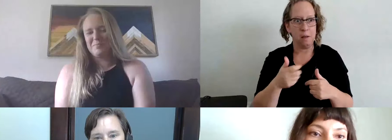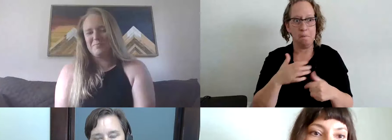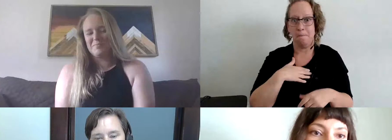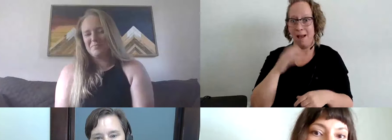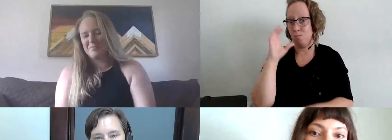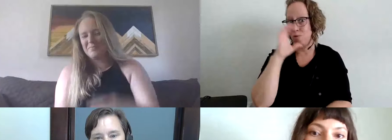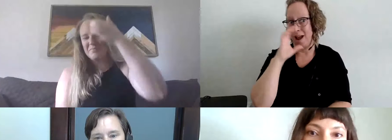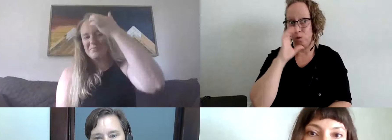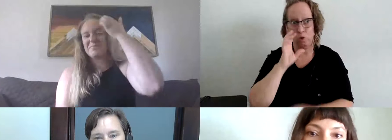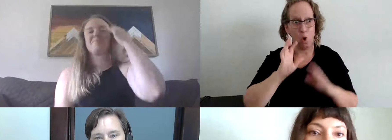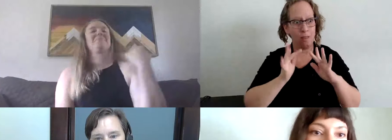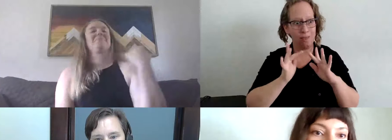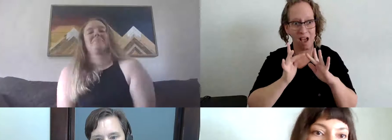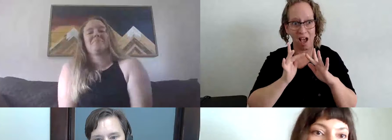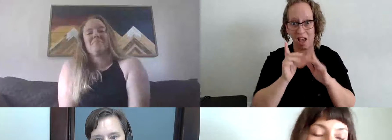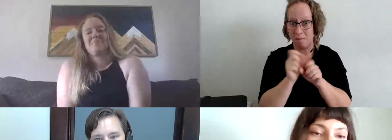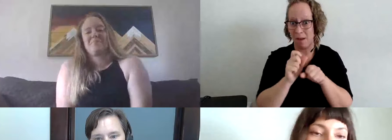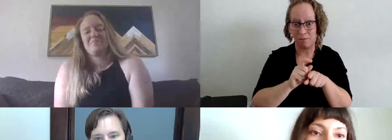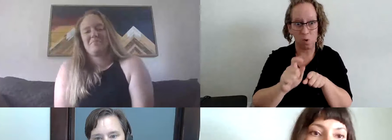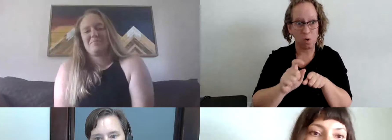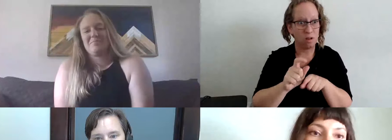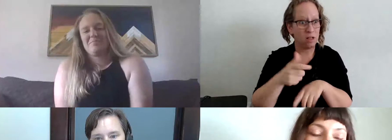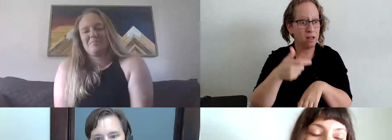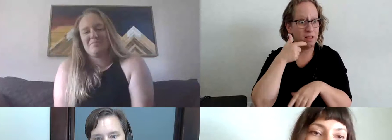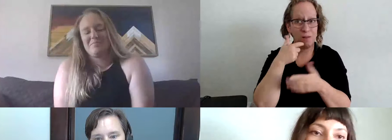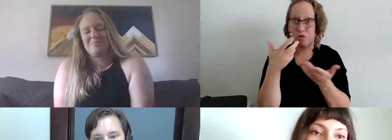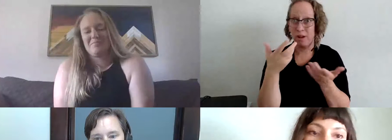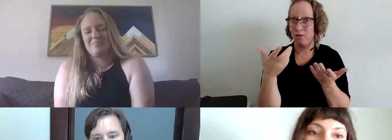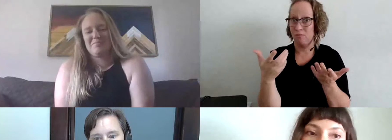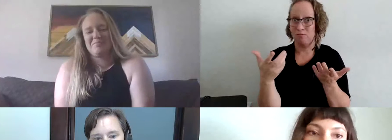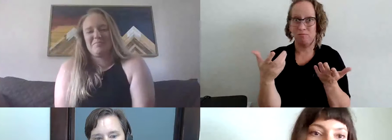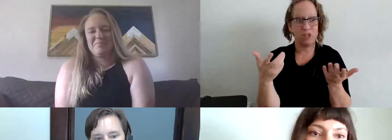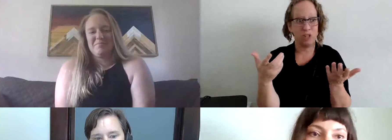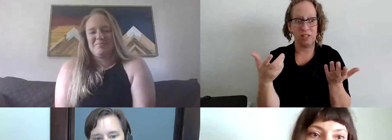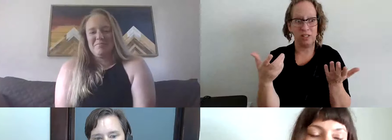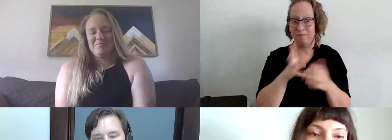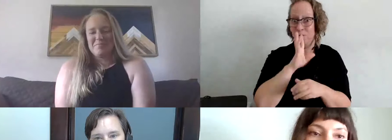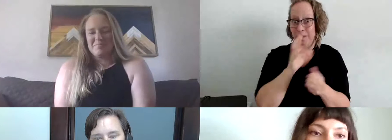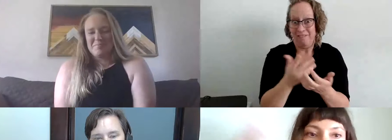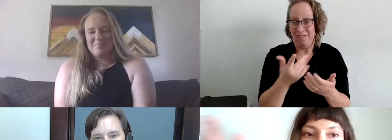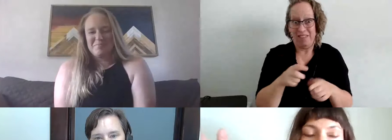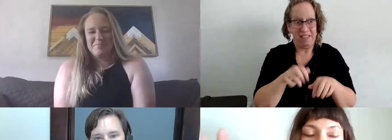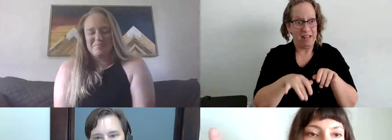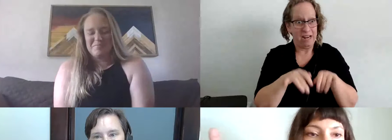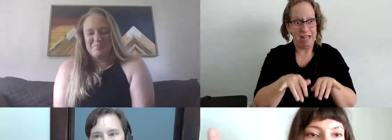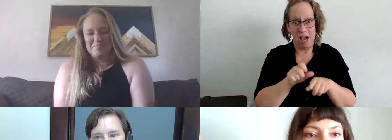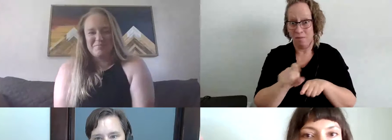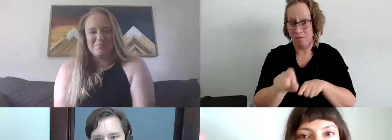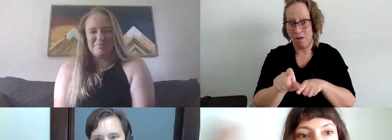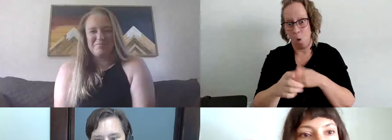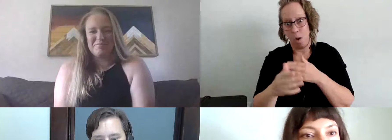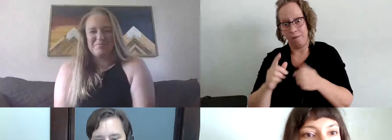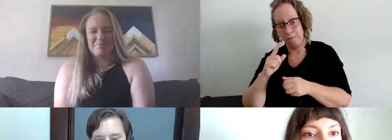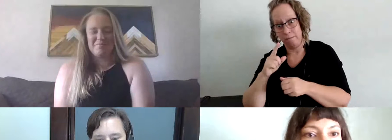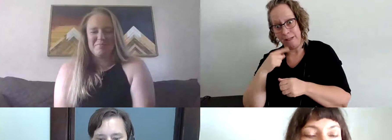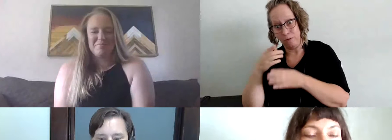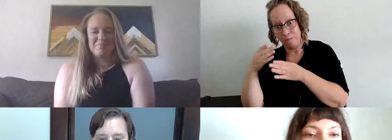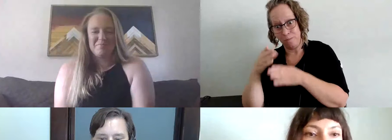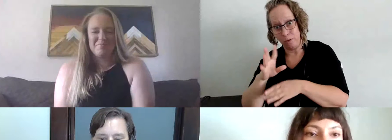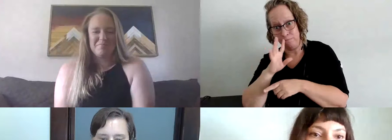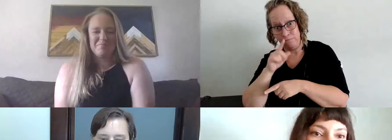browser, make a phone call, operator voices everything that I type, and then whatever the other person